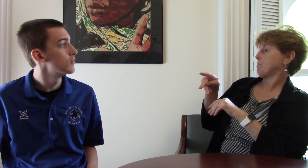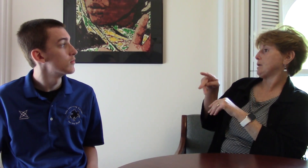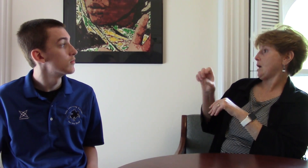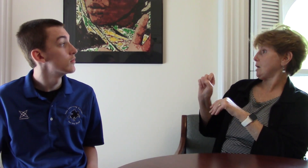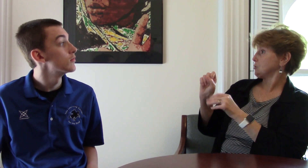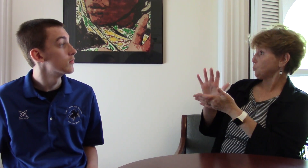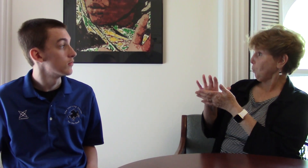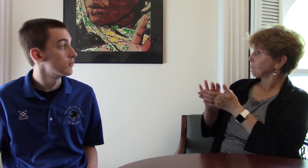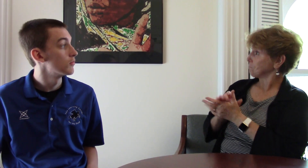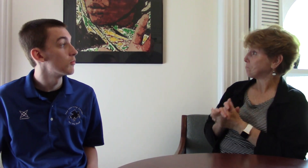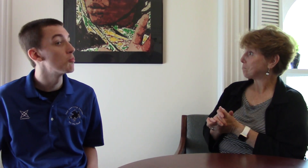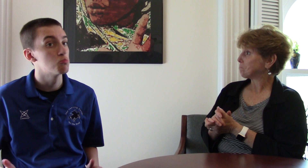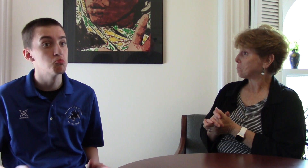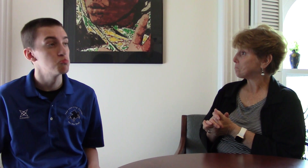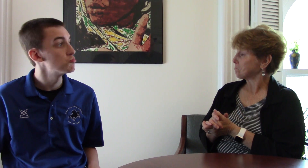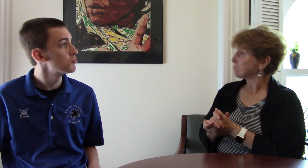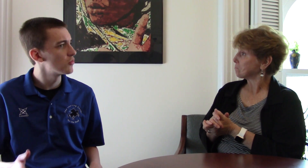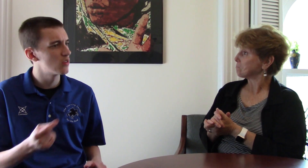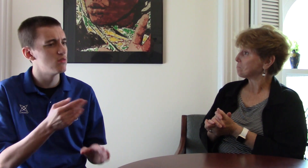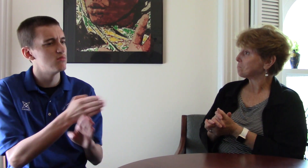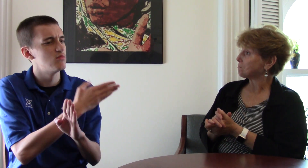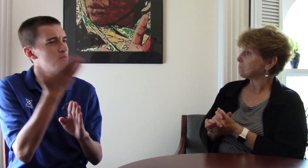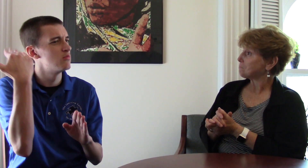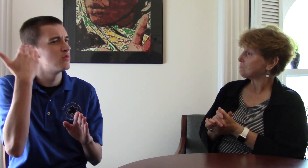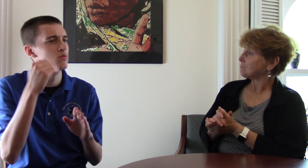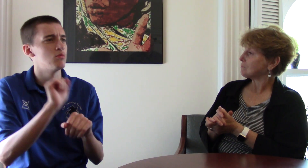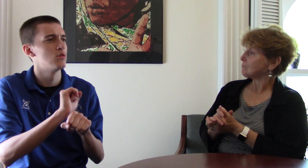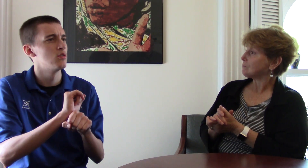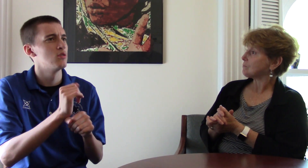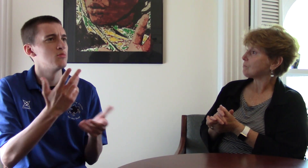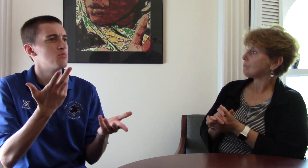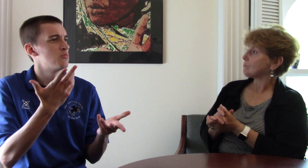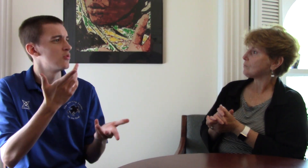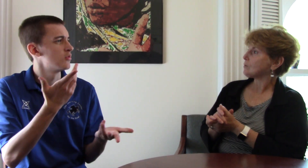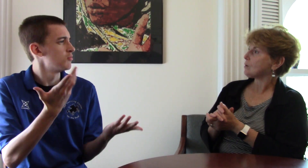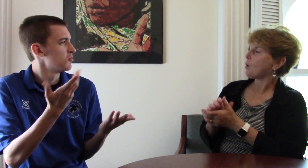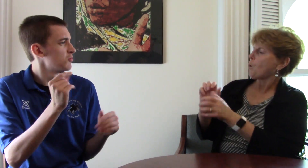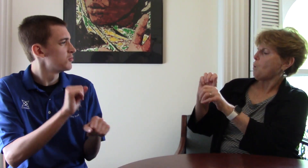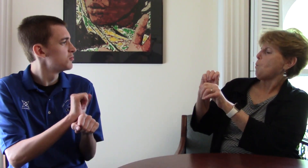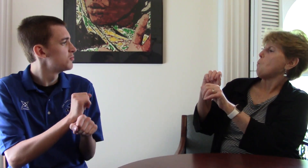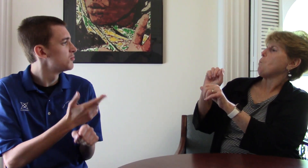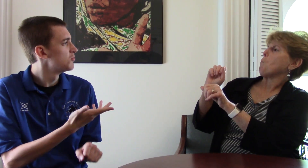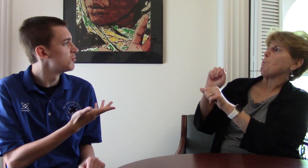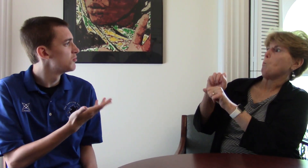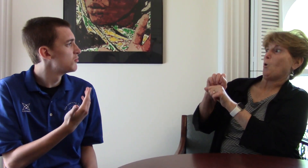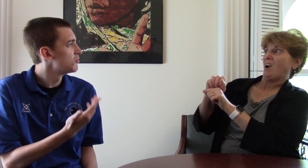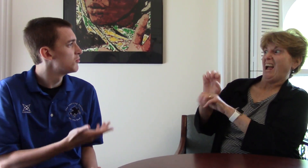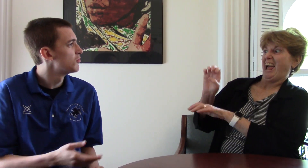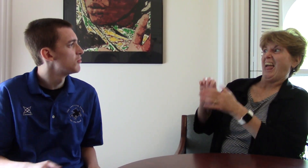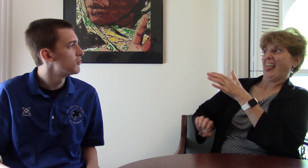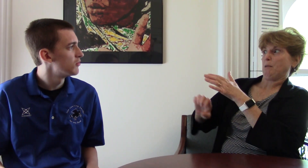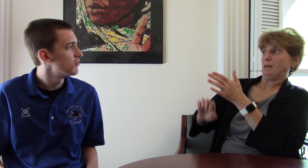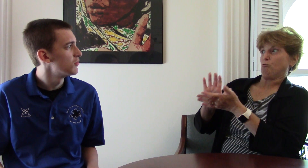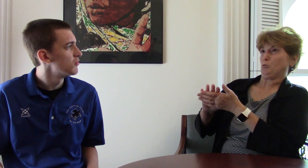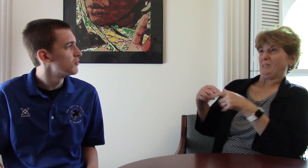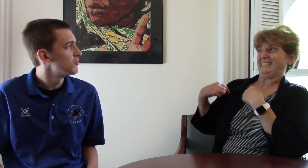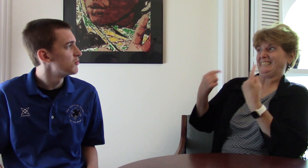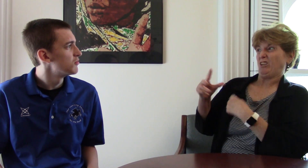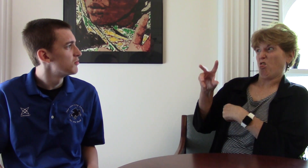for the Marie Phillips School here at the Learning Center. And before coming here what what did you do? Well I worked in the Elementary